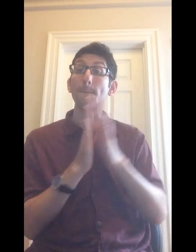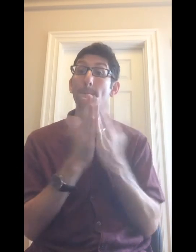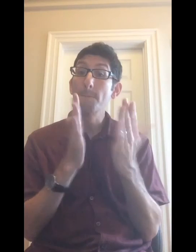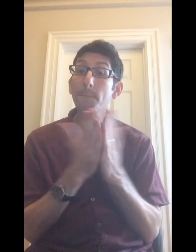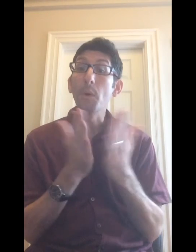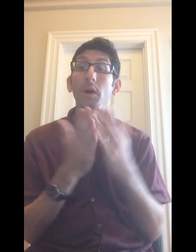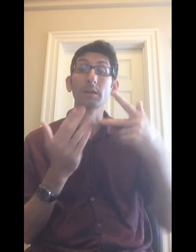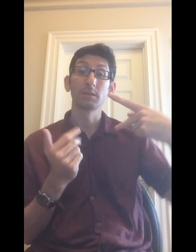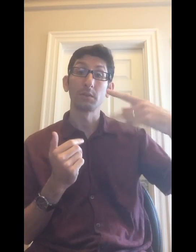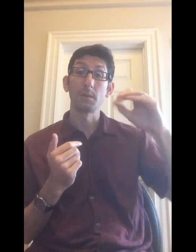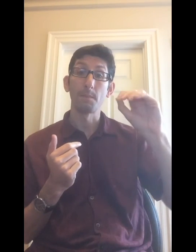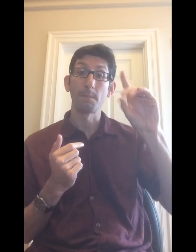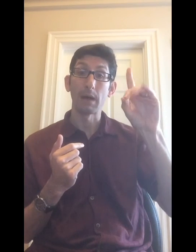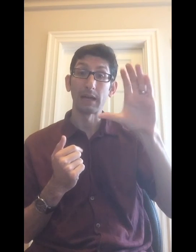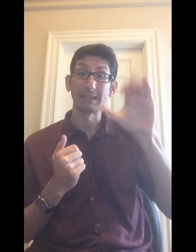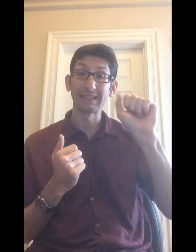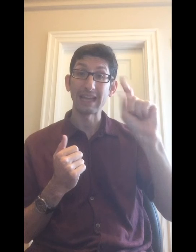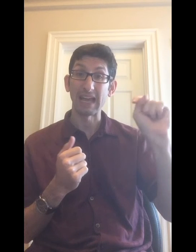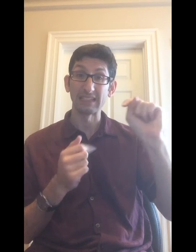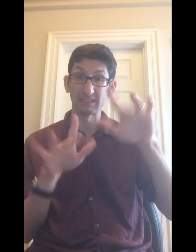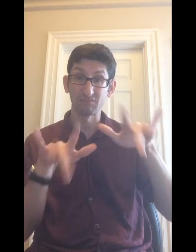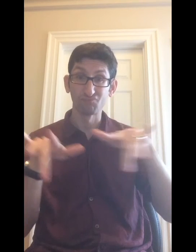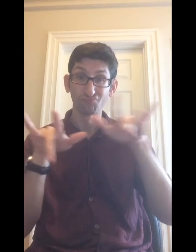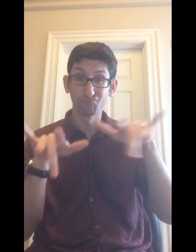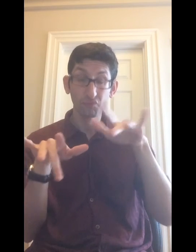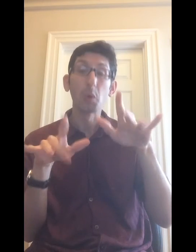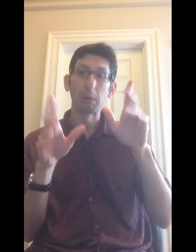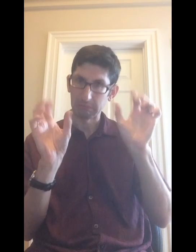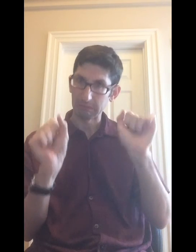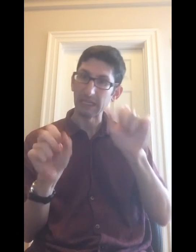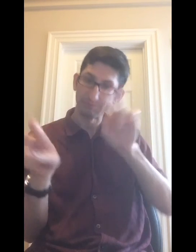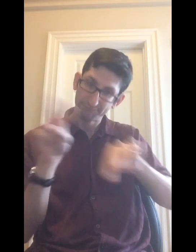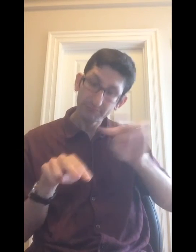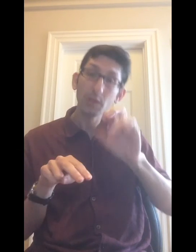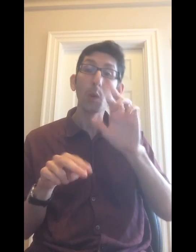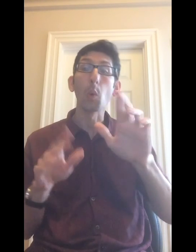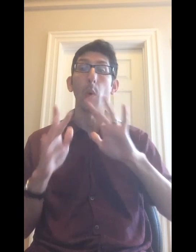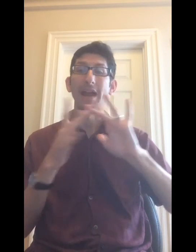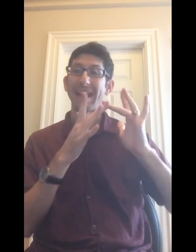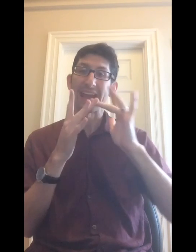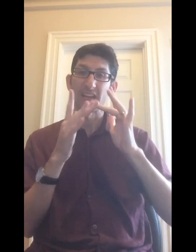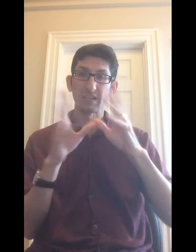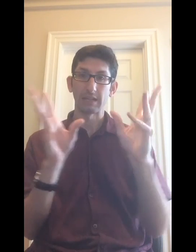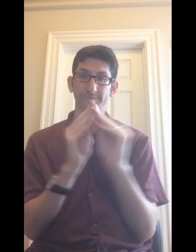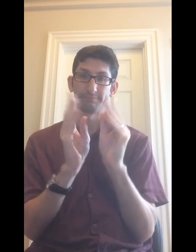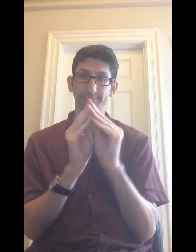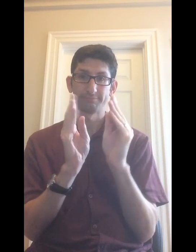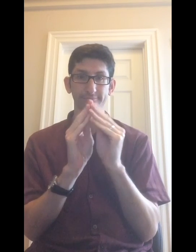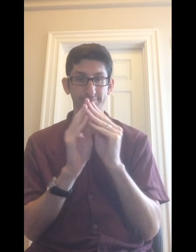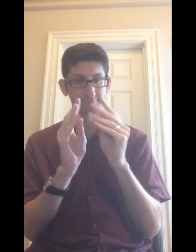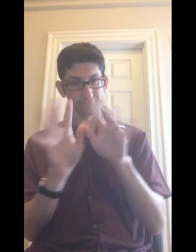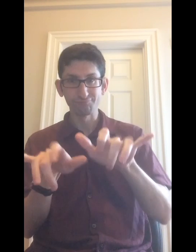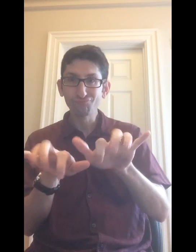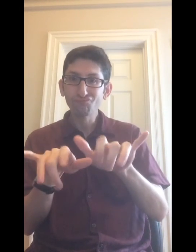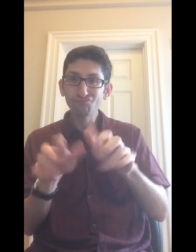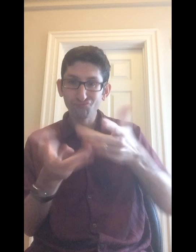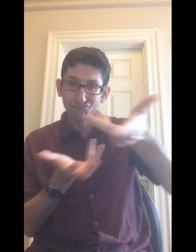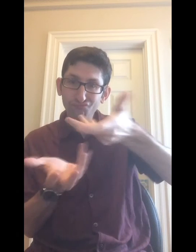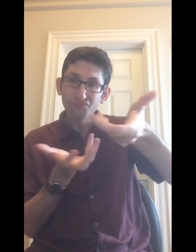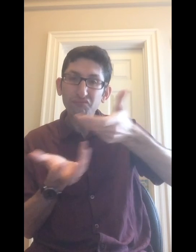the subject. There's also online forums and blogs that have helped to grow the paleo community virtually. If you do choose to embark on this journey